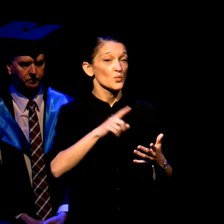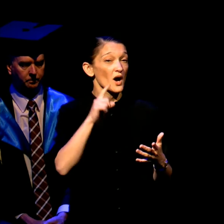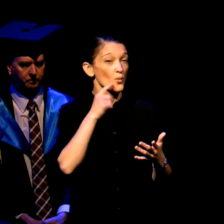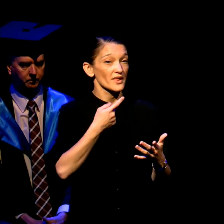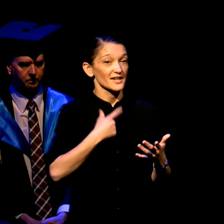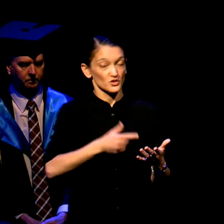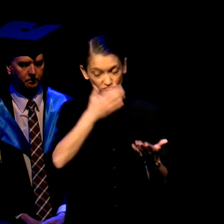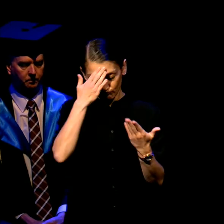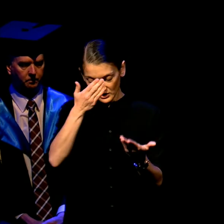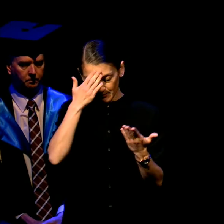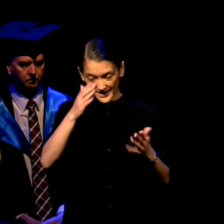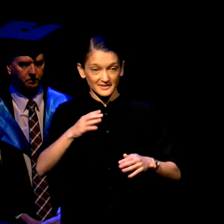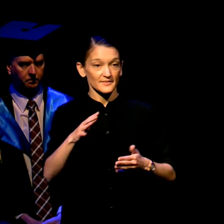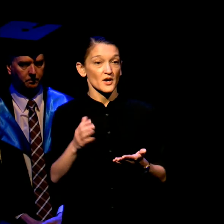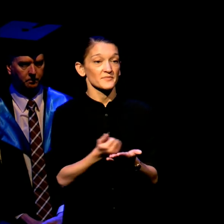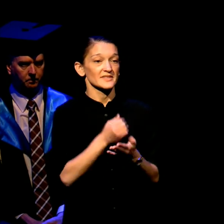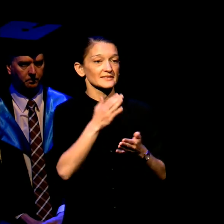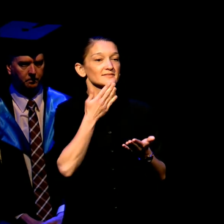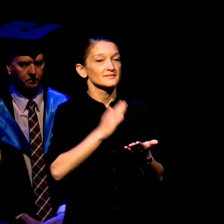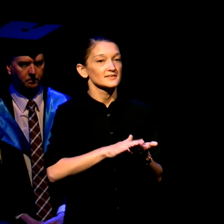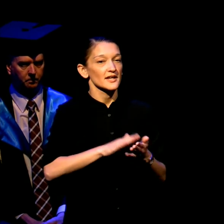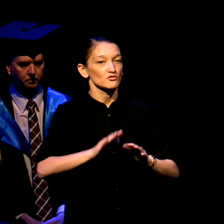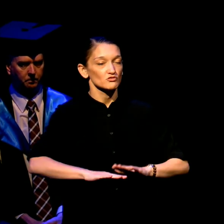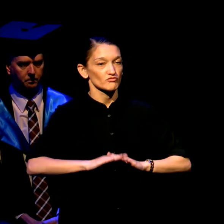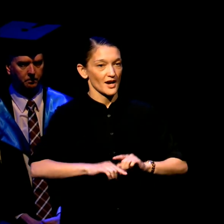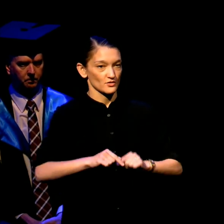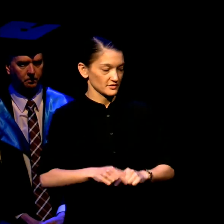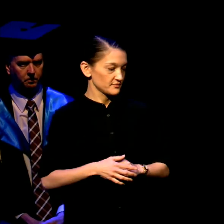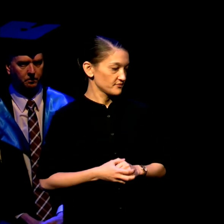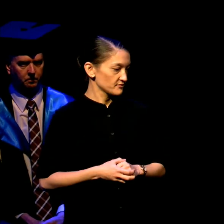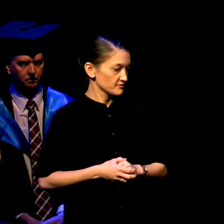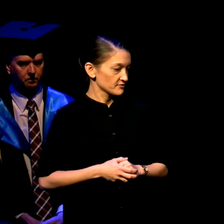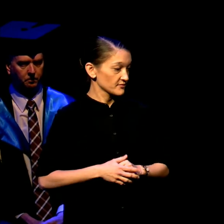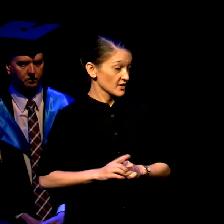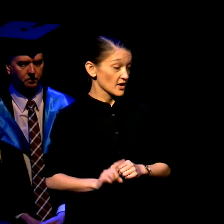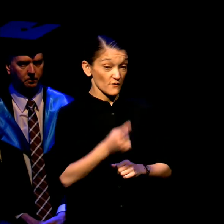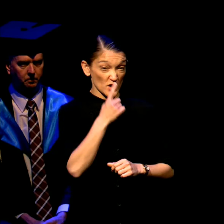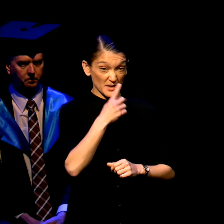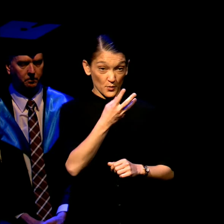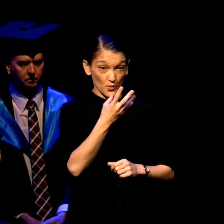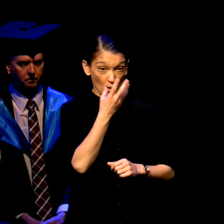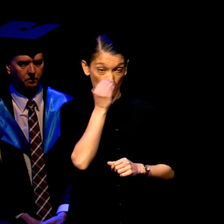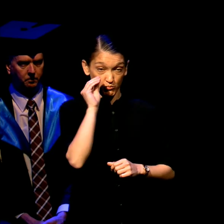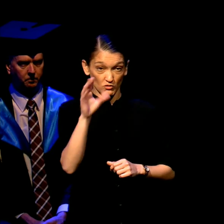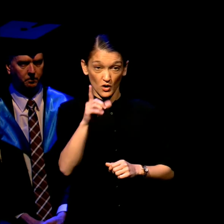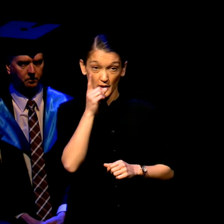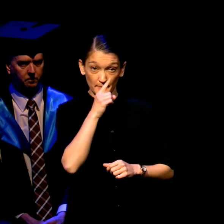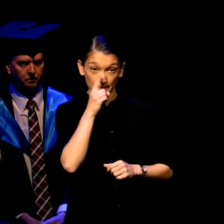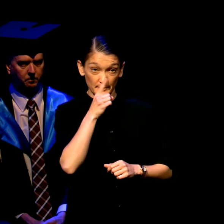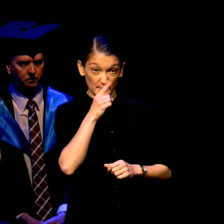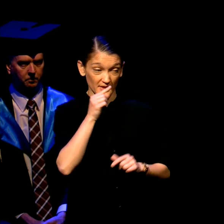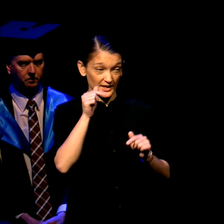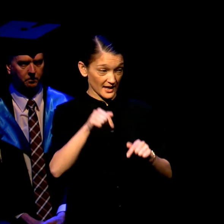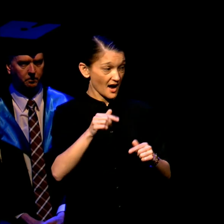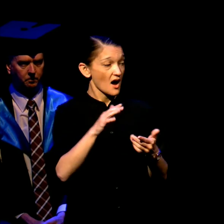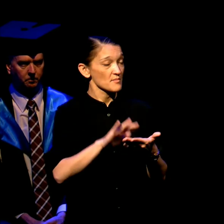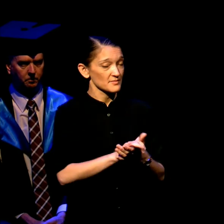As a descendant of Melbourne's first people, the Bunurong people of the great southeastern Kulin nations, I'm pleased to be able to